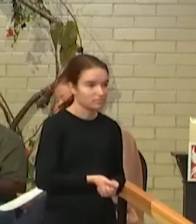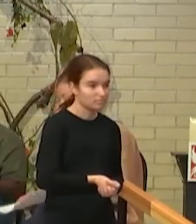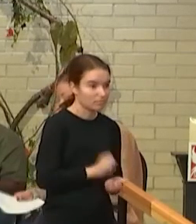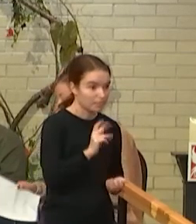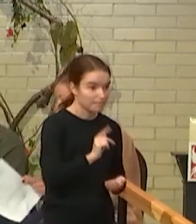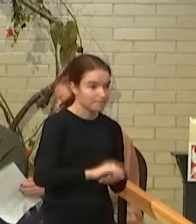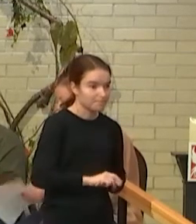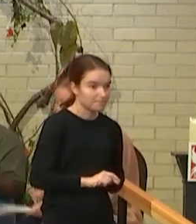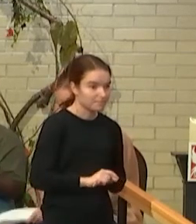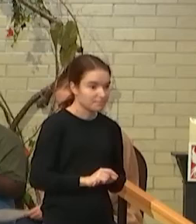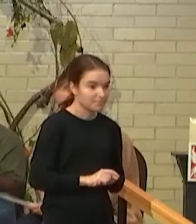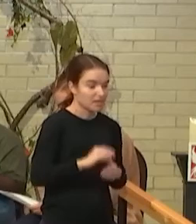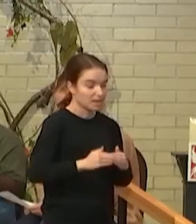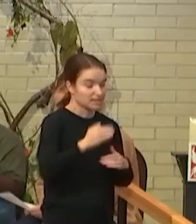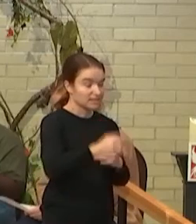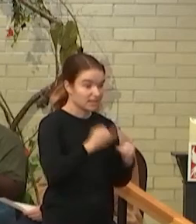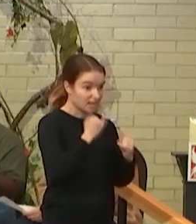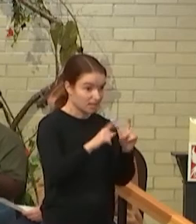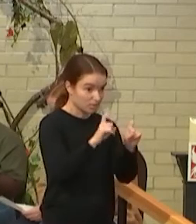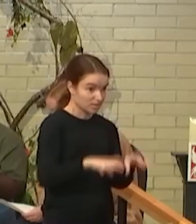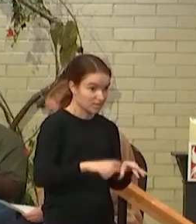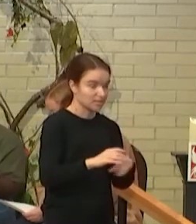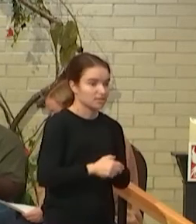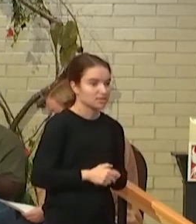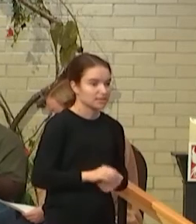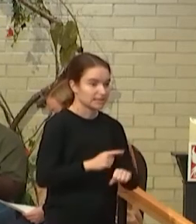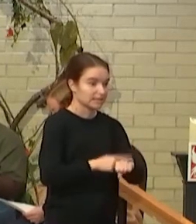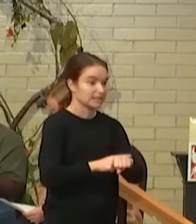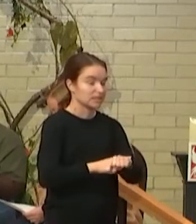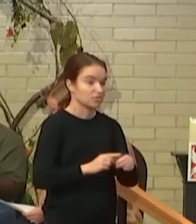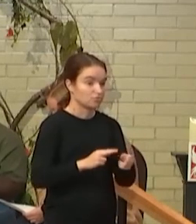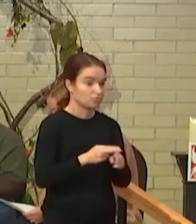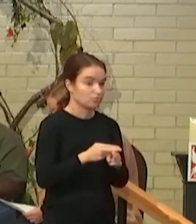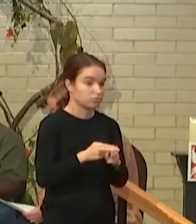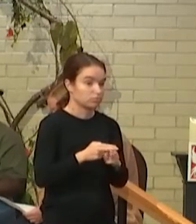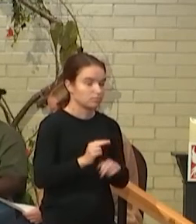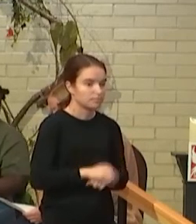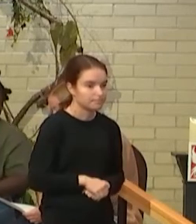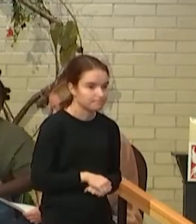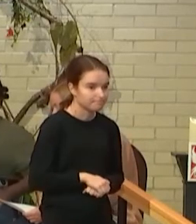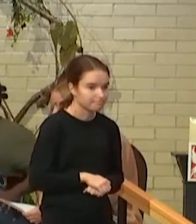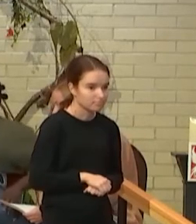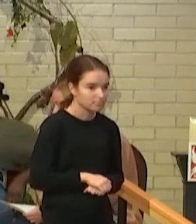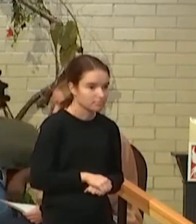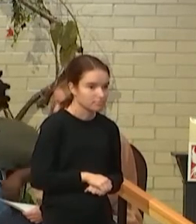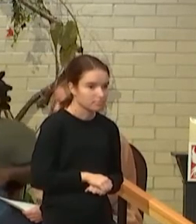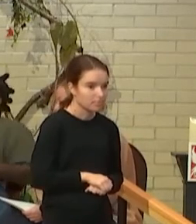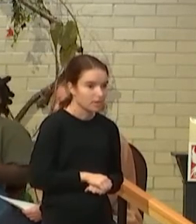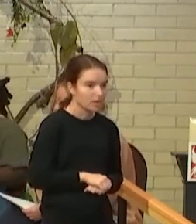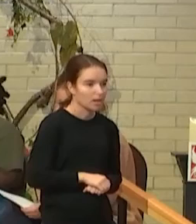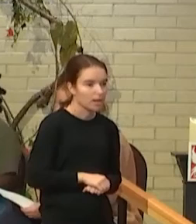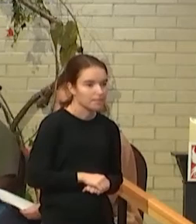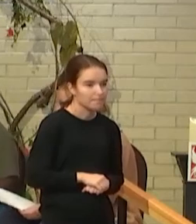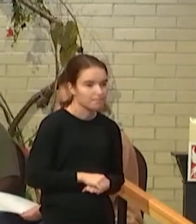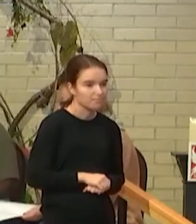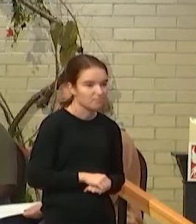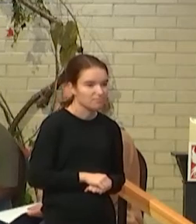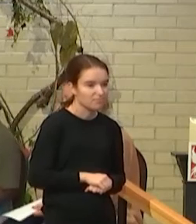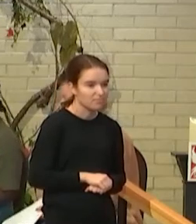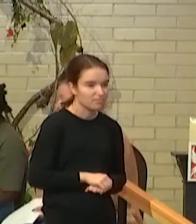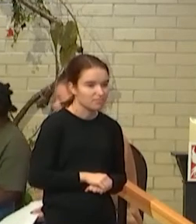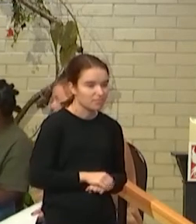Okay, you guys, we're going to skip to our last question just because time is short. So, share an experience related